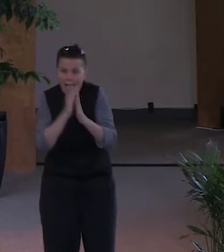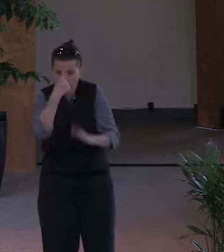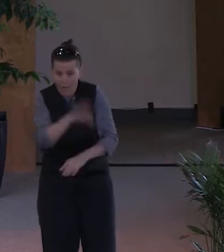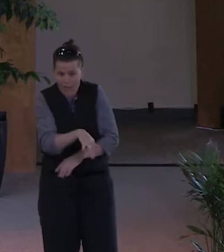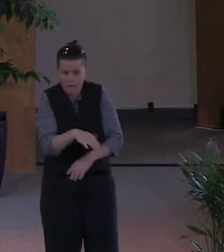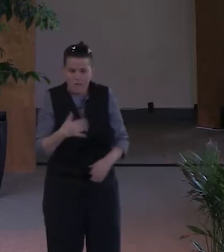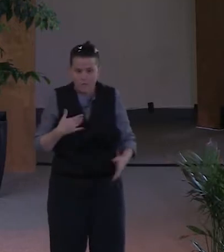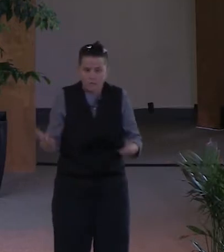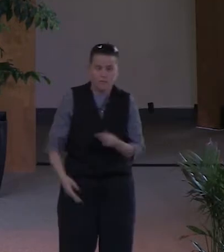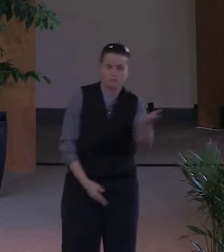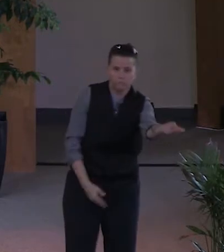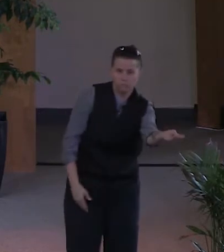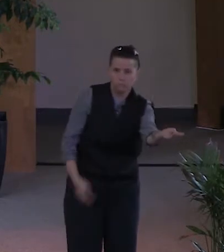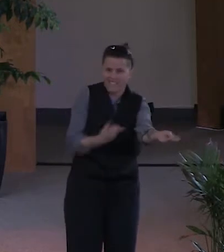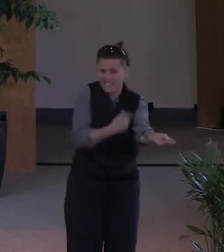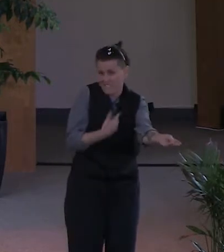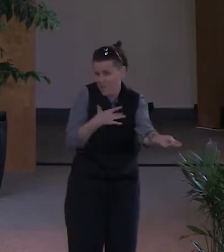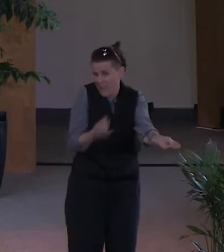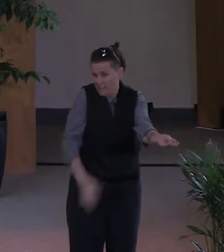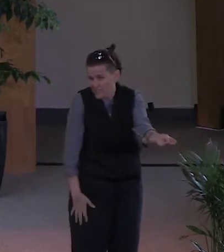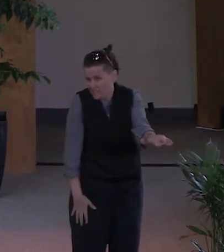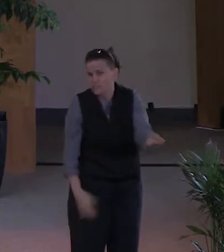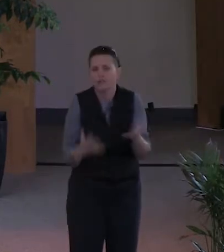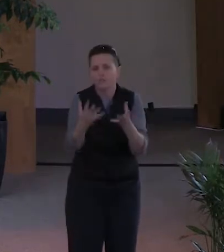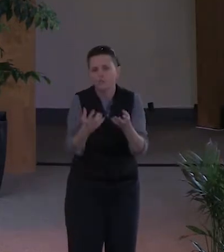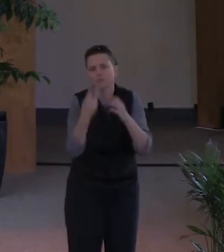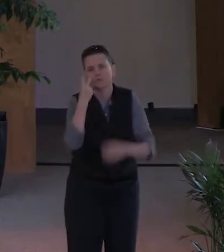is fabulous. So I just want you to see it, please, again.